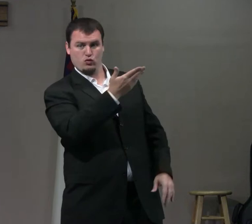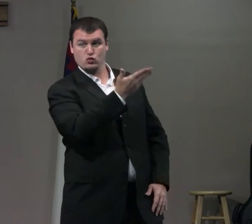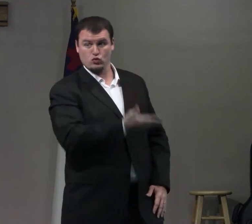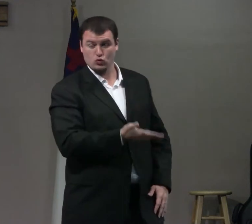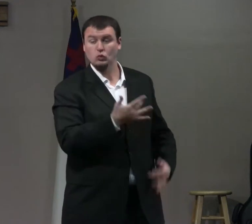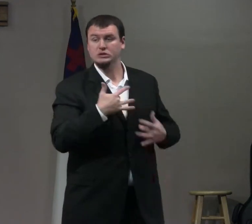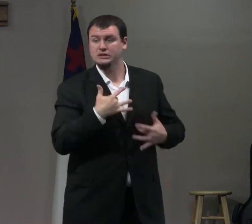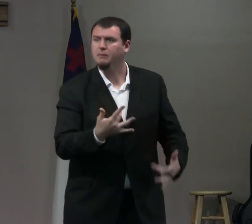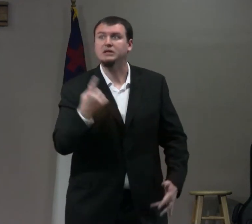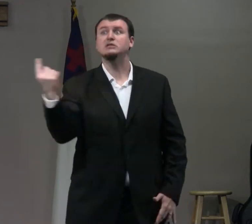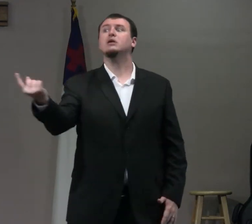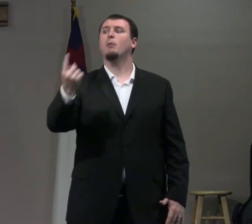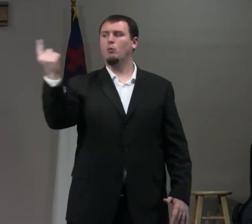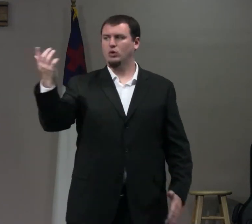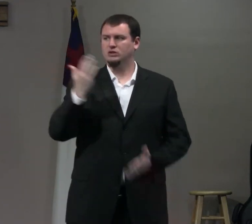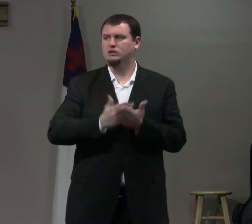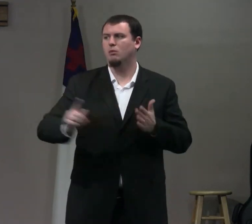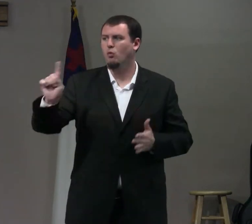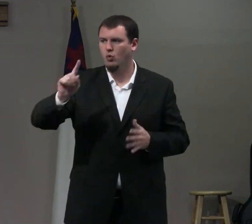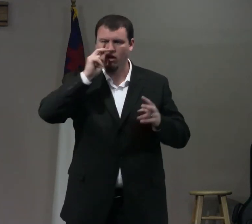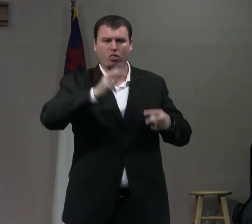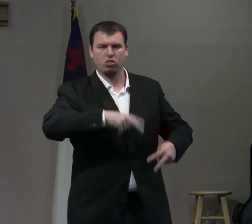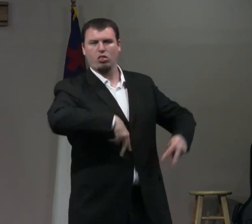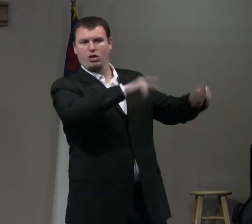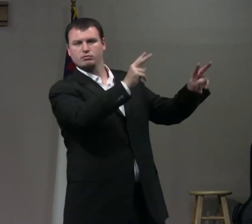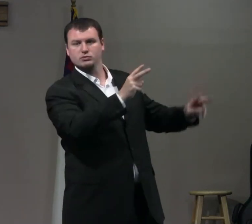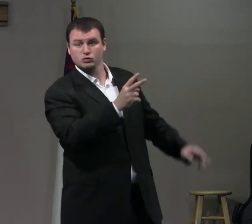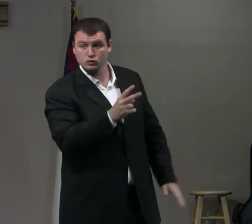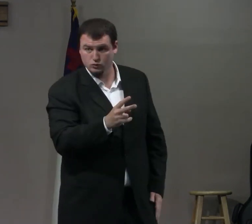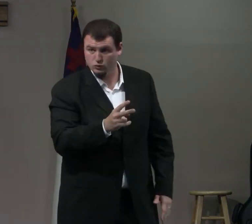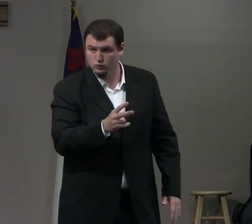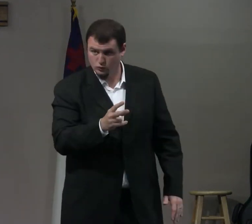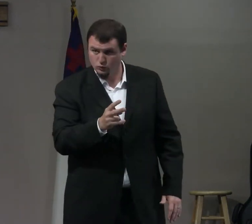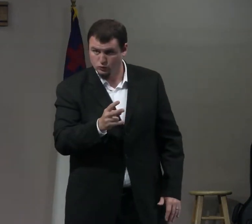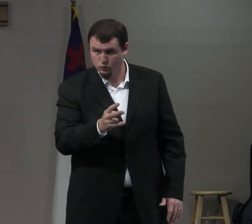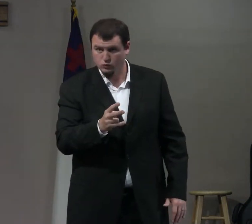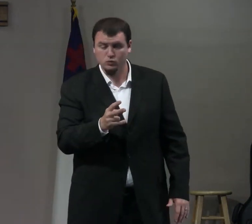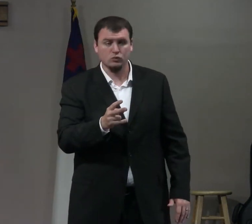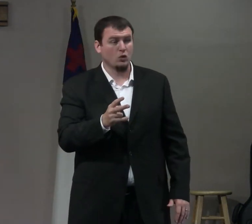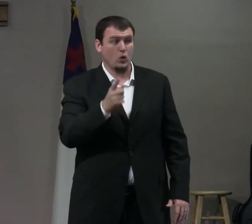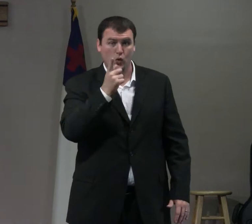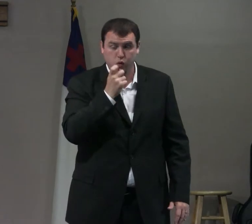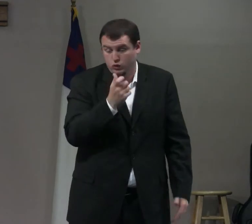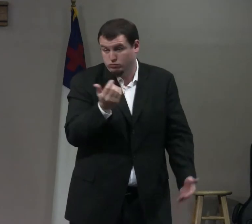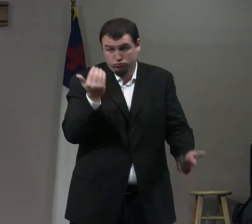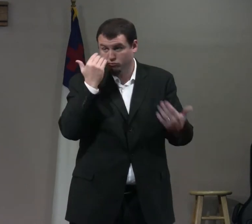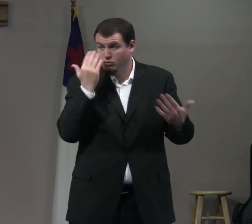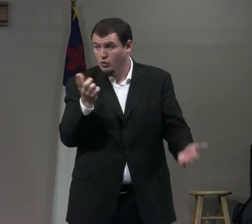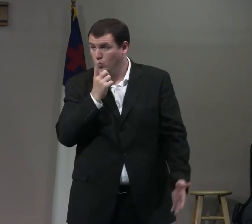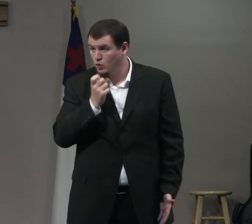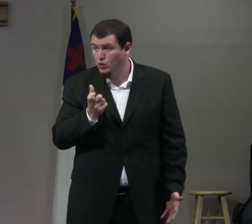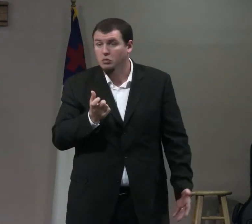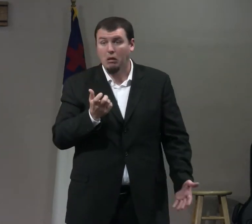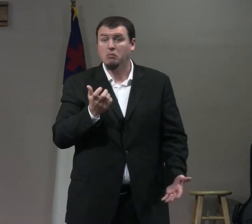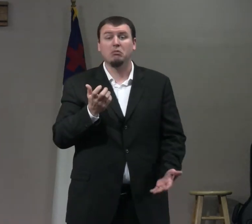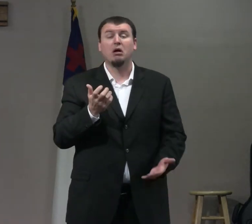Typically, someone will look up to you. Someone somewhere is looking up to you. Who is that? I don't